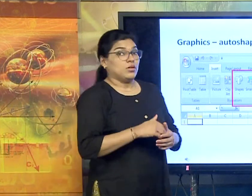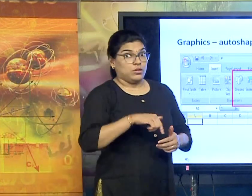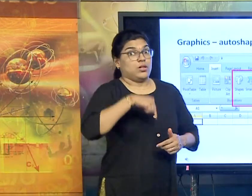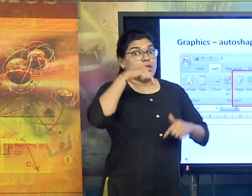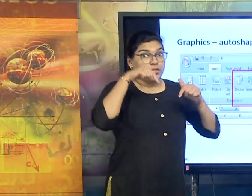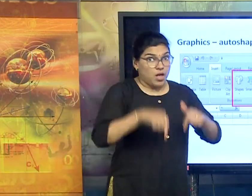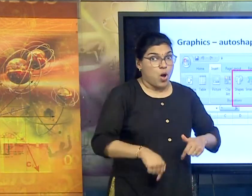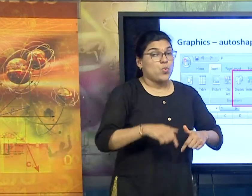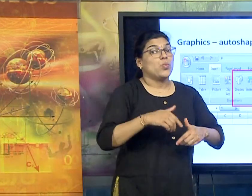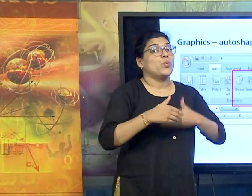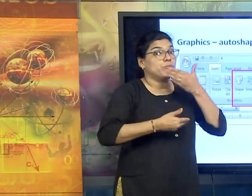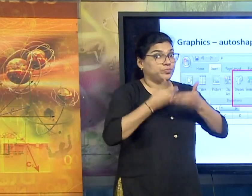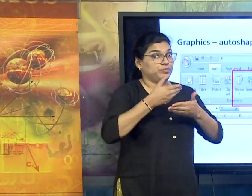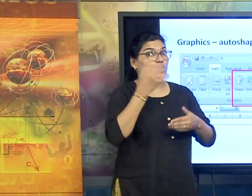would be deleted.